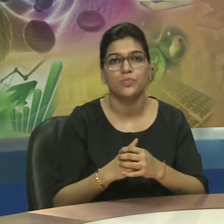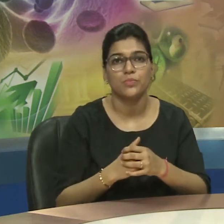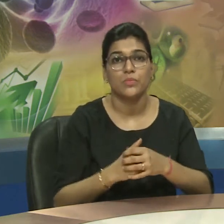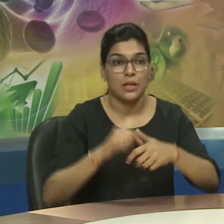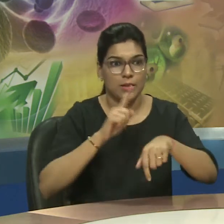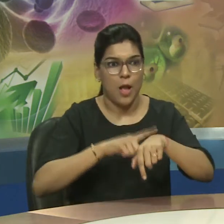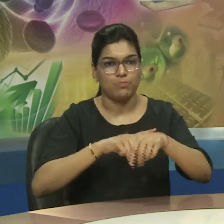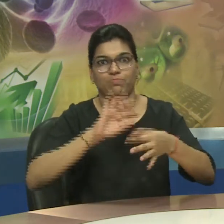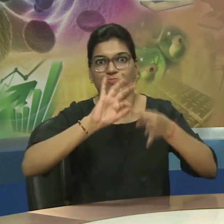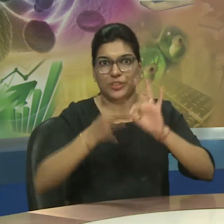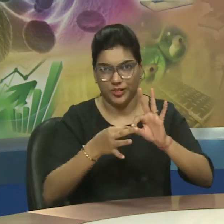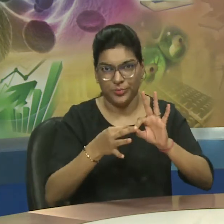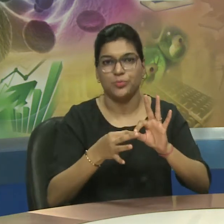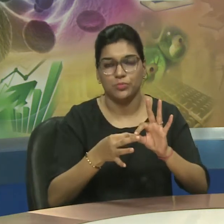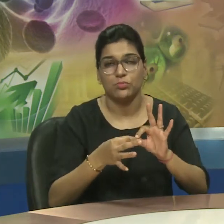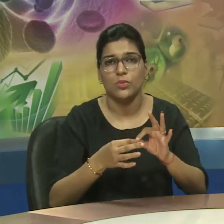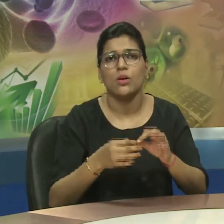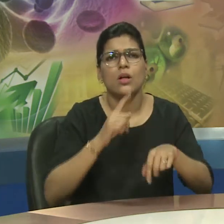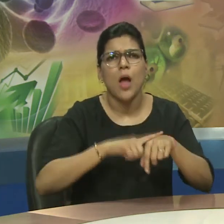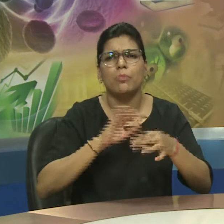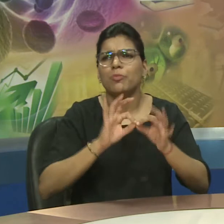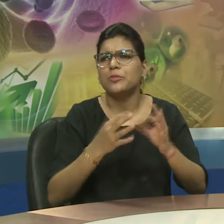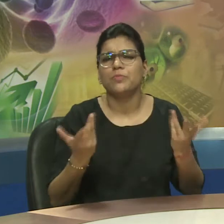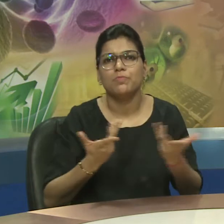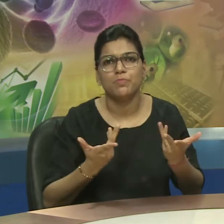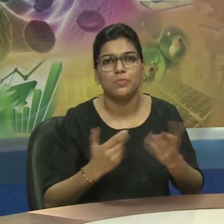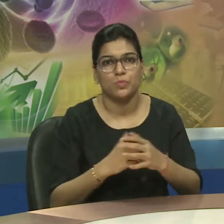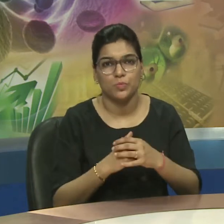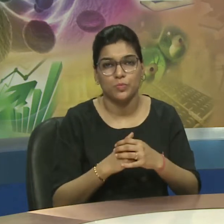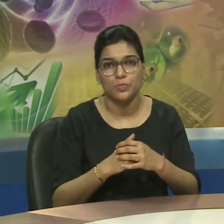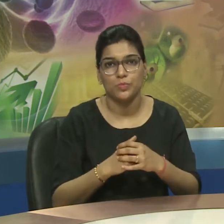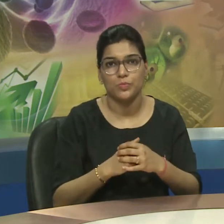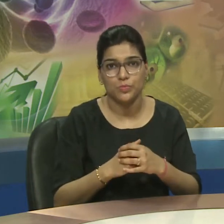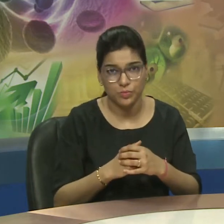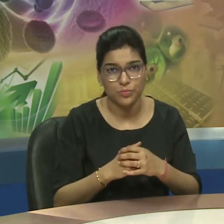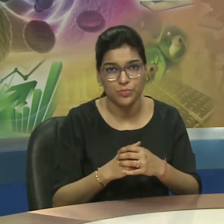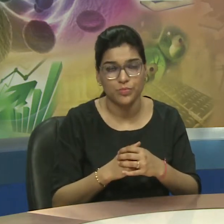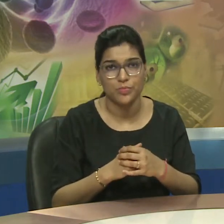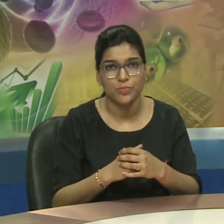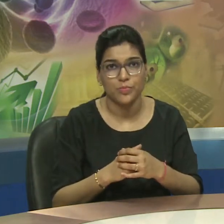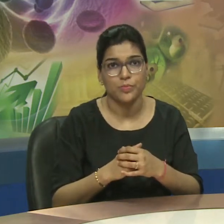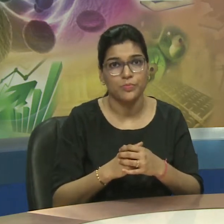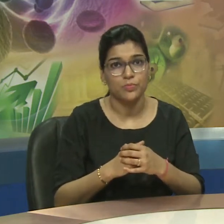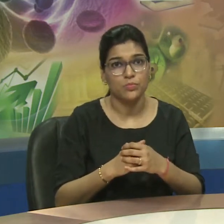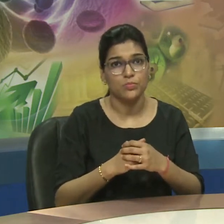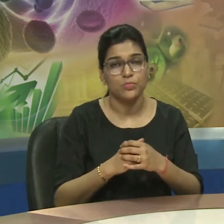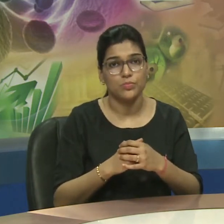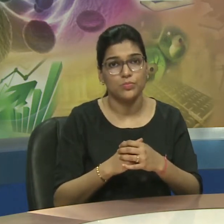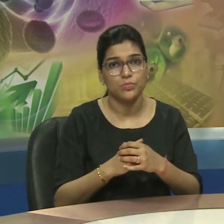As we have discussed 4 of them before, now we will briefly define it one by one. The first one